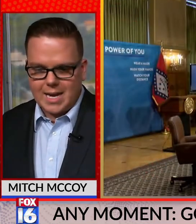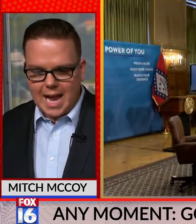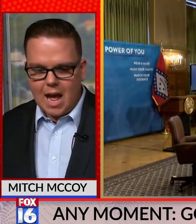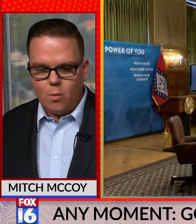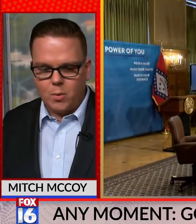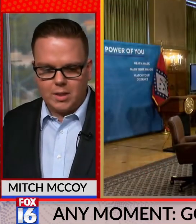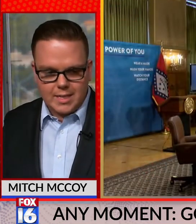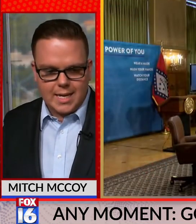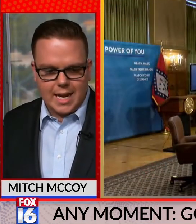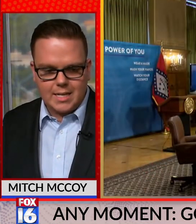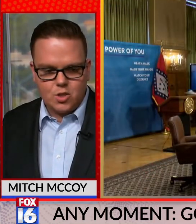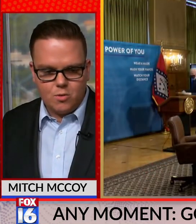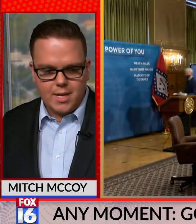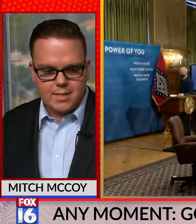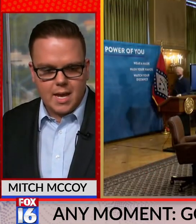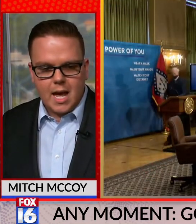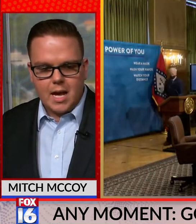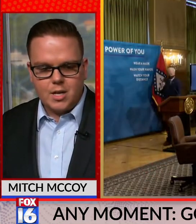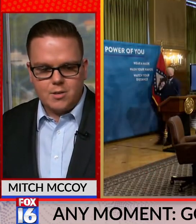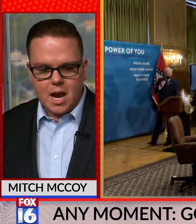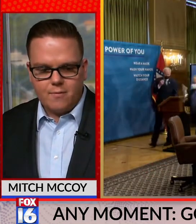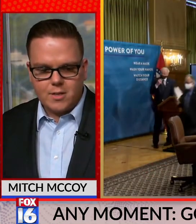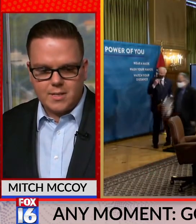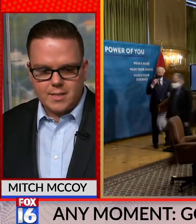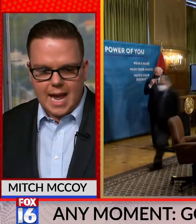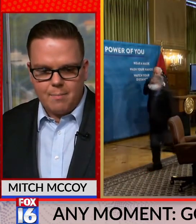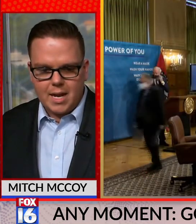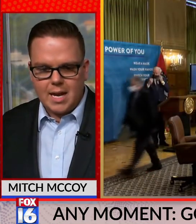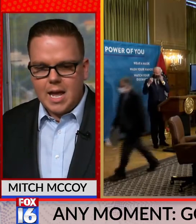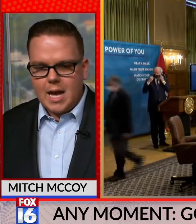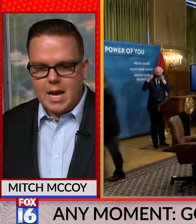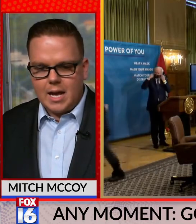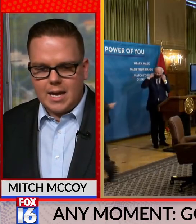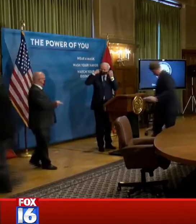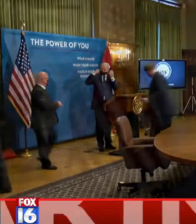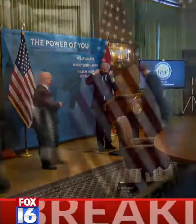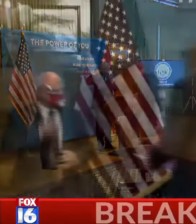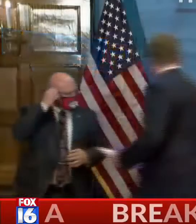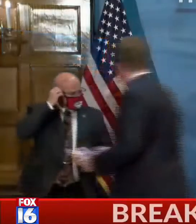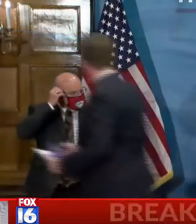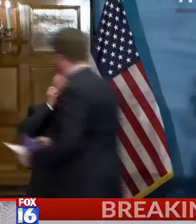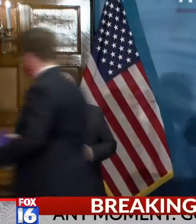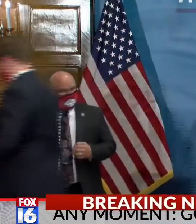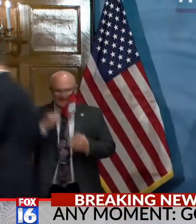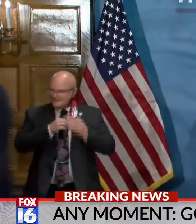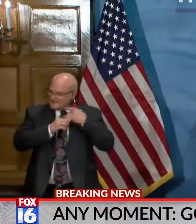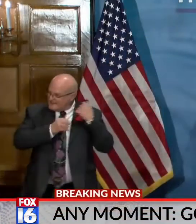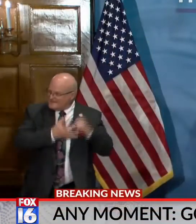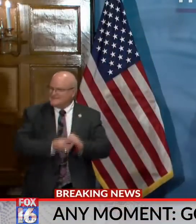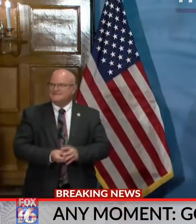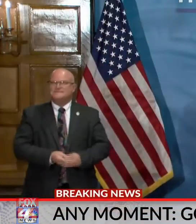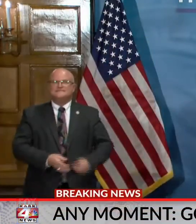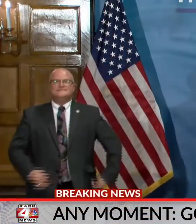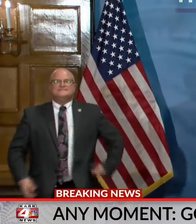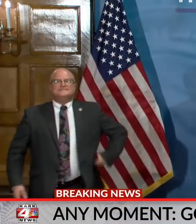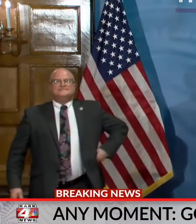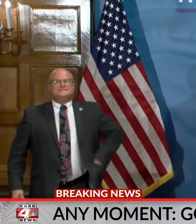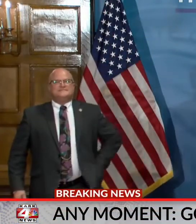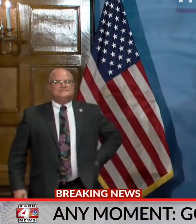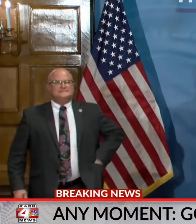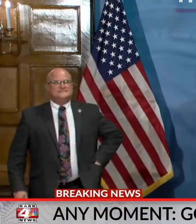right now. We will listen into this news conference as it's happening. Again, this is Governor Asa Hutchinson holding his